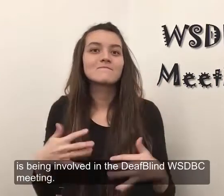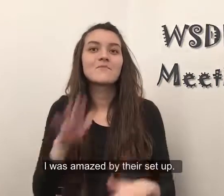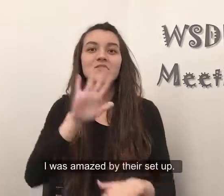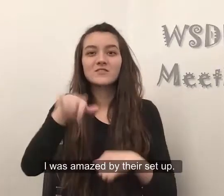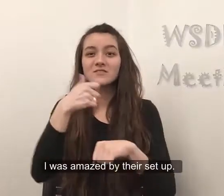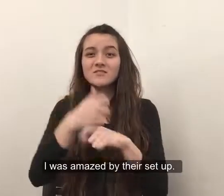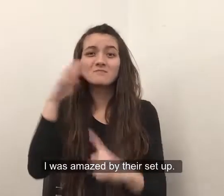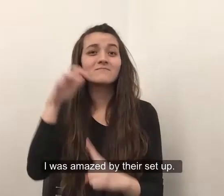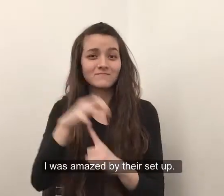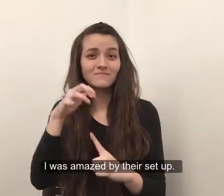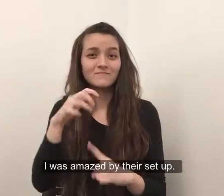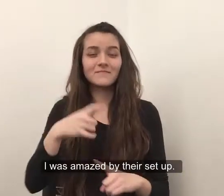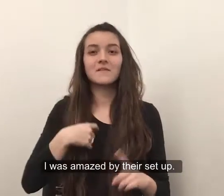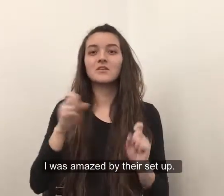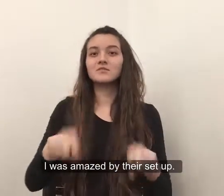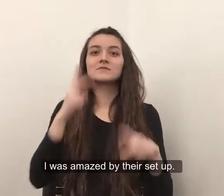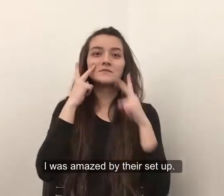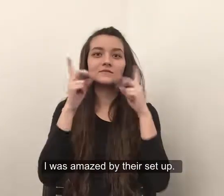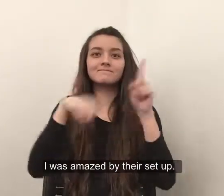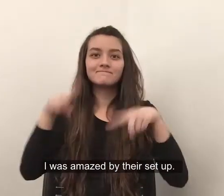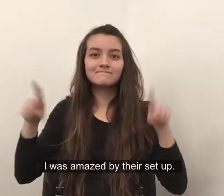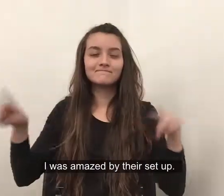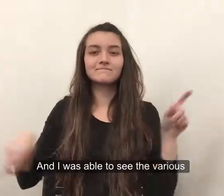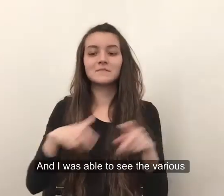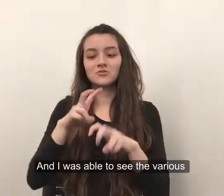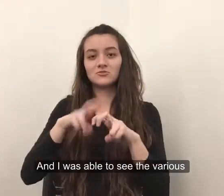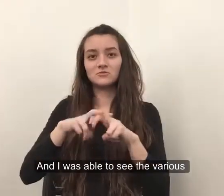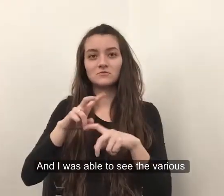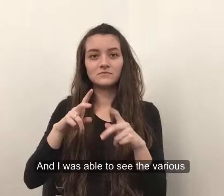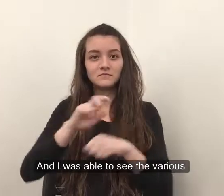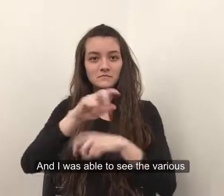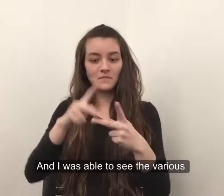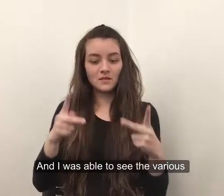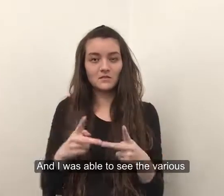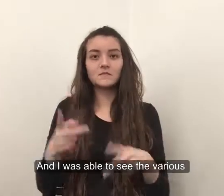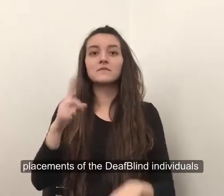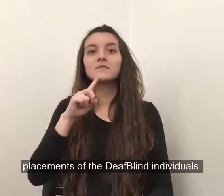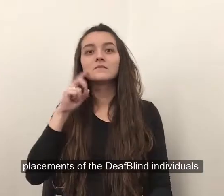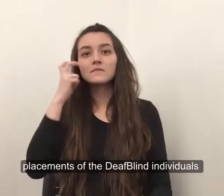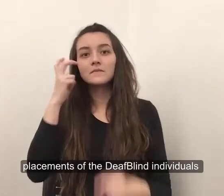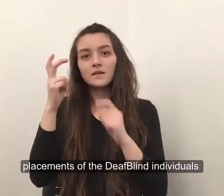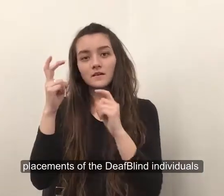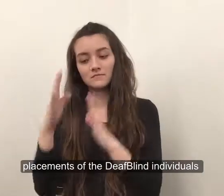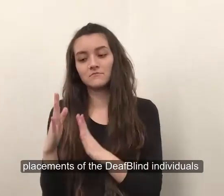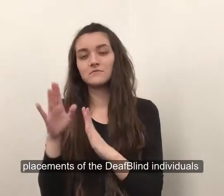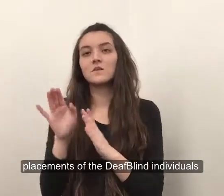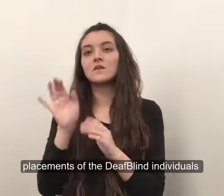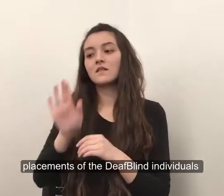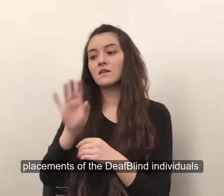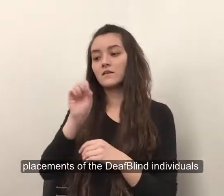I was amazed by their setup, and I was able to see the various placements of the deafblind individuals and